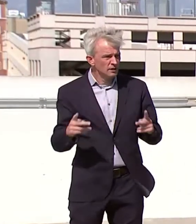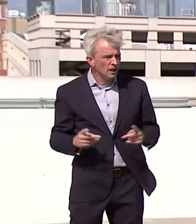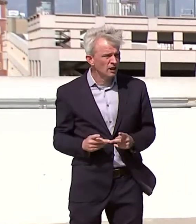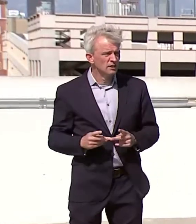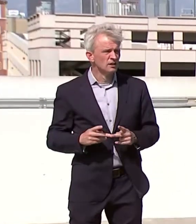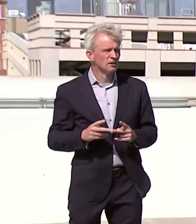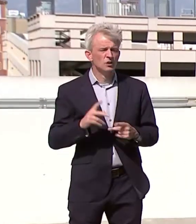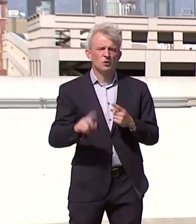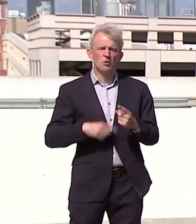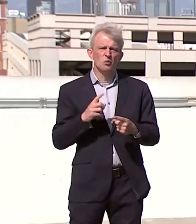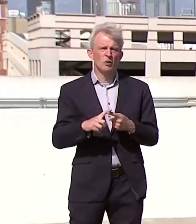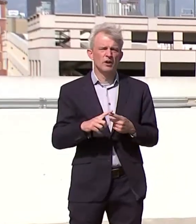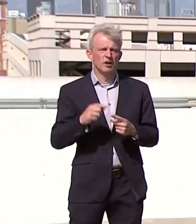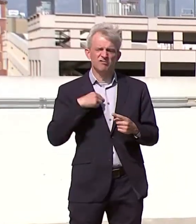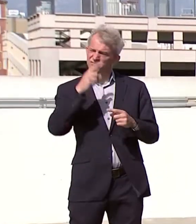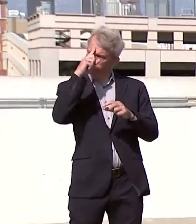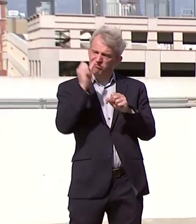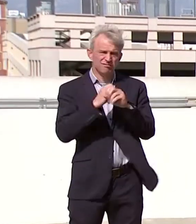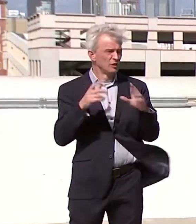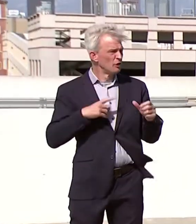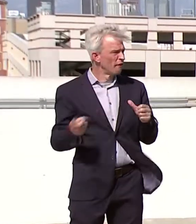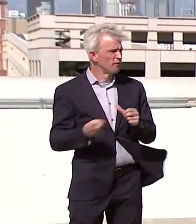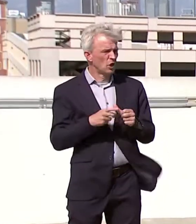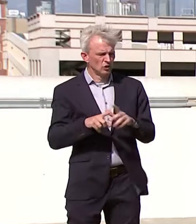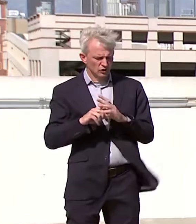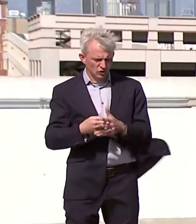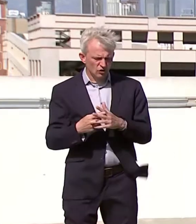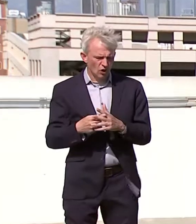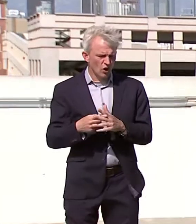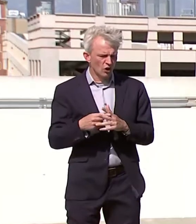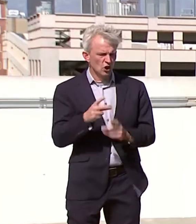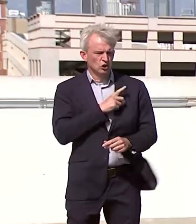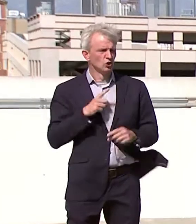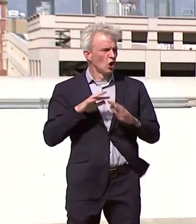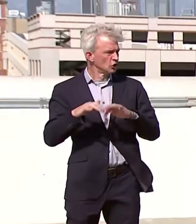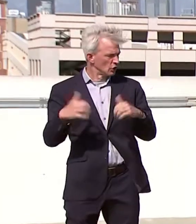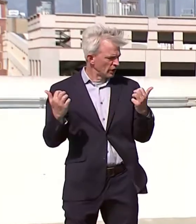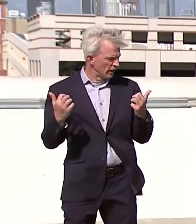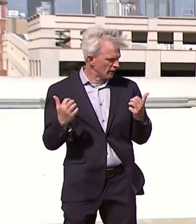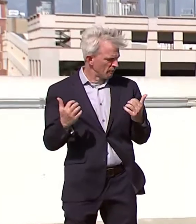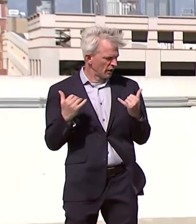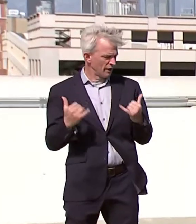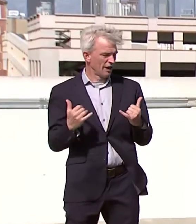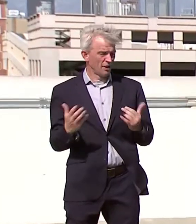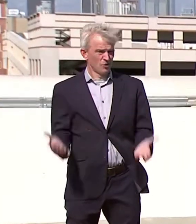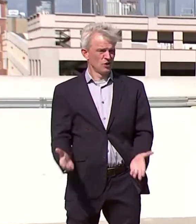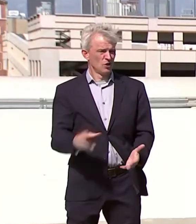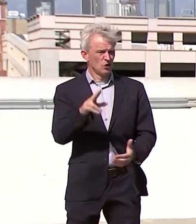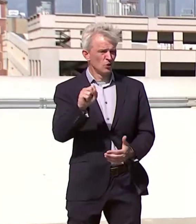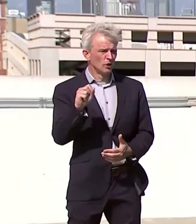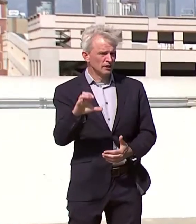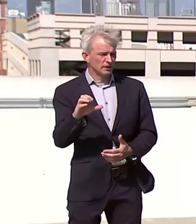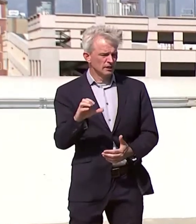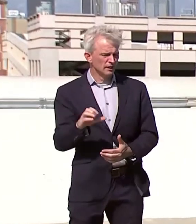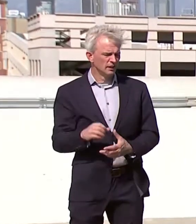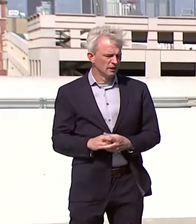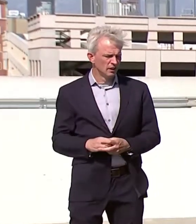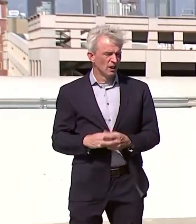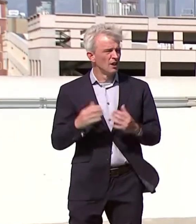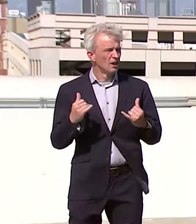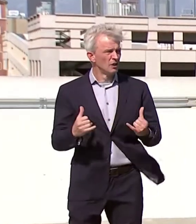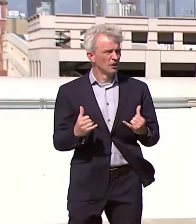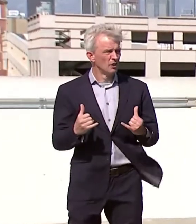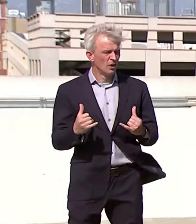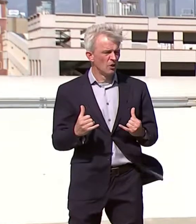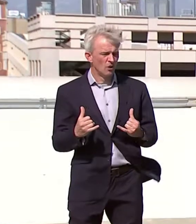When I think about when you first started Dodger Stadium, the Forum, and now we're at USC, but also now